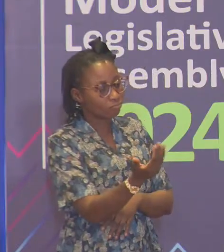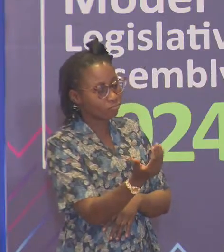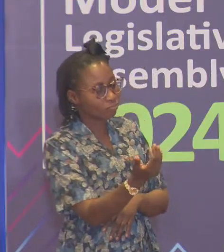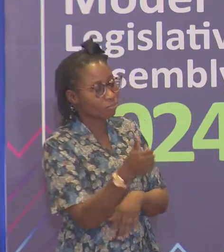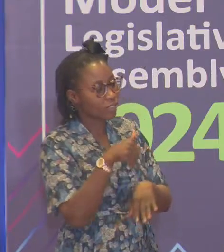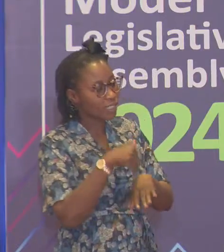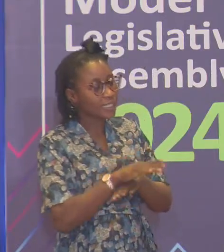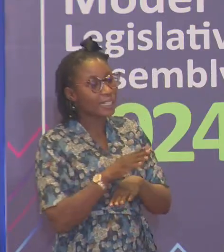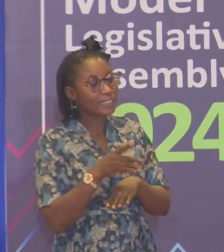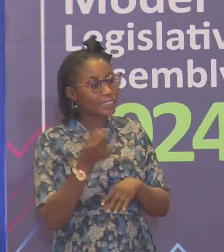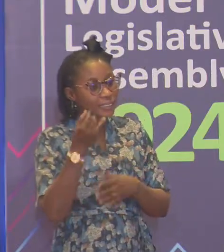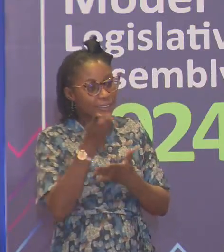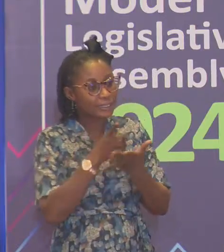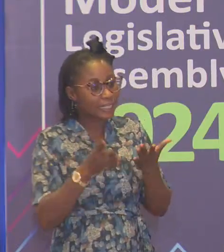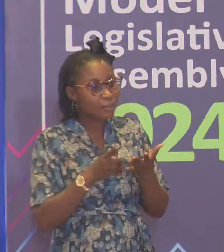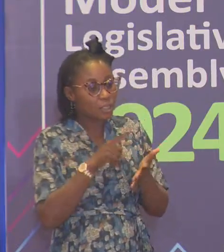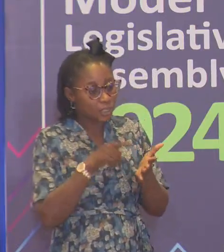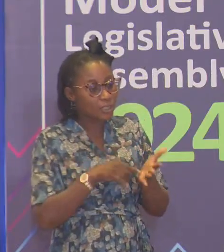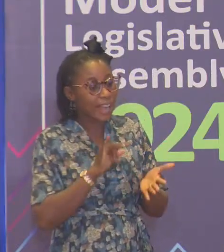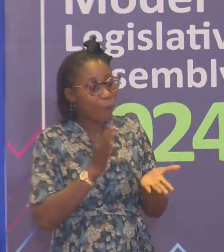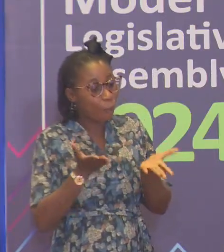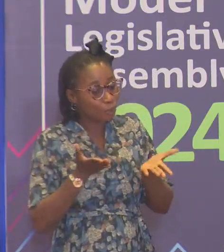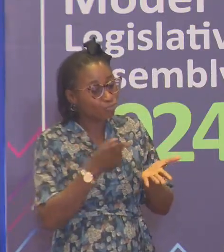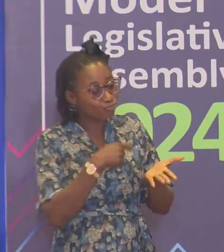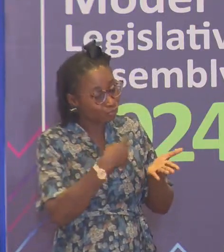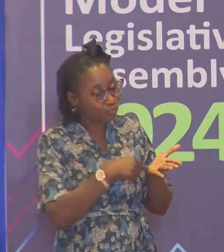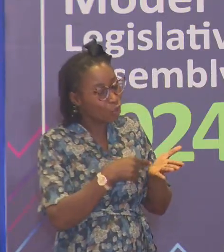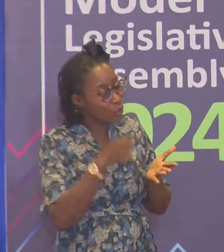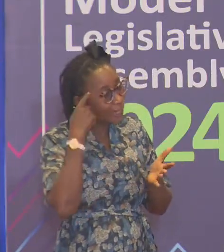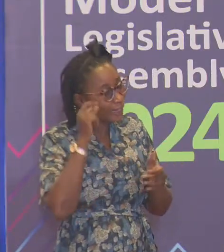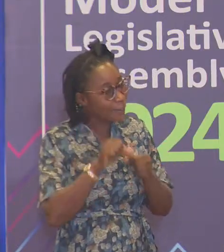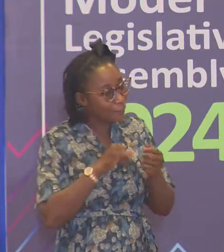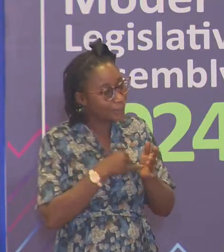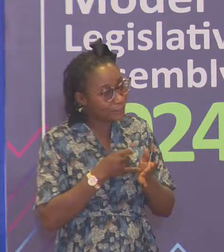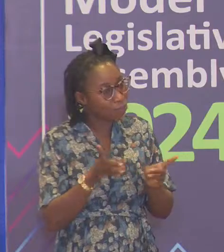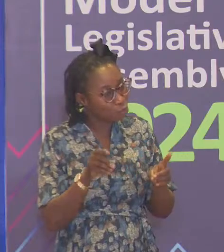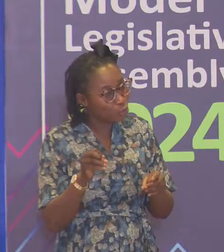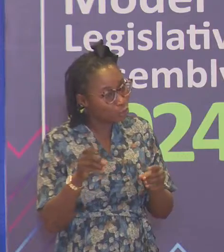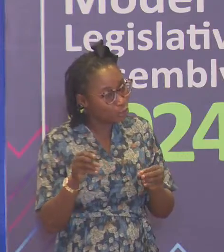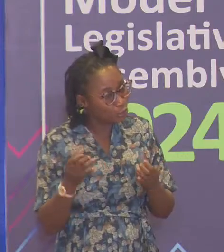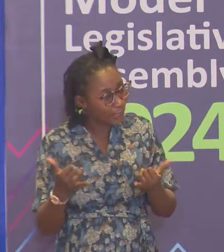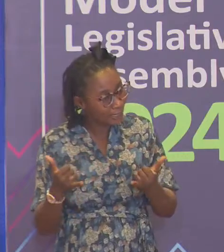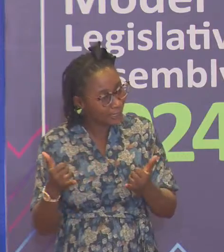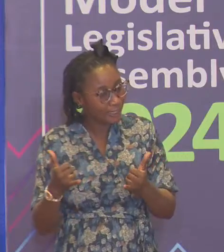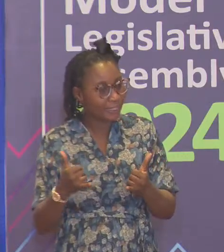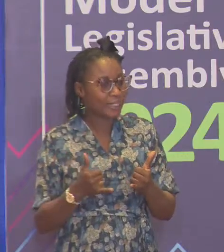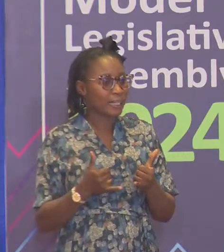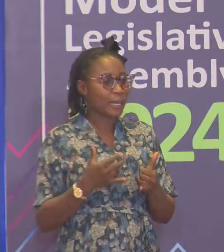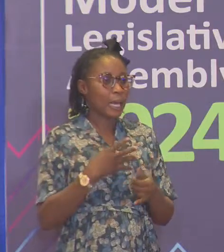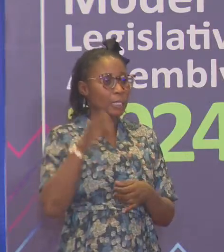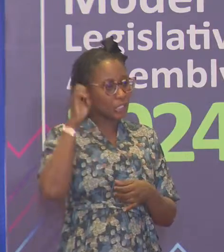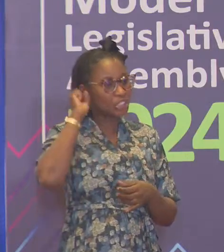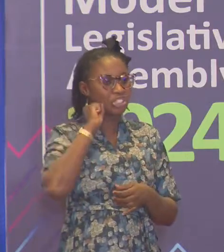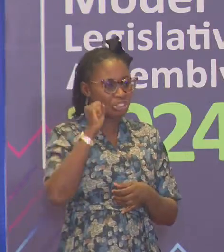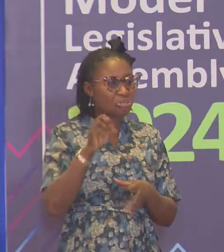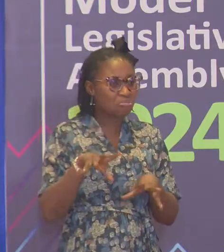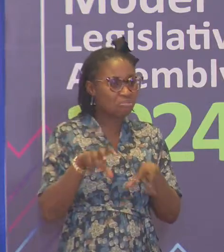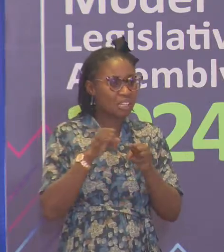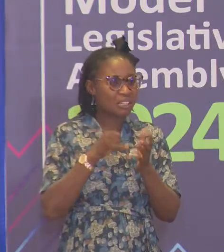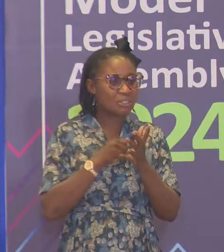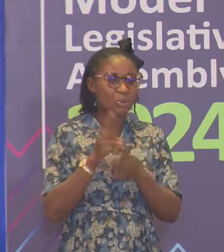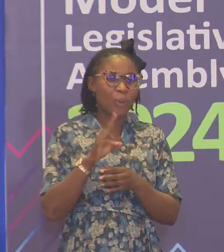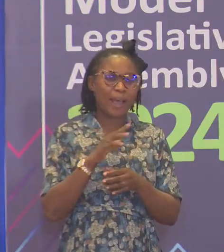send a draft. This is what I want. Go and think about it and put it in the right format. And she's make this